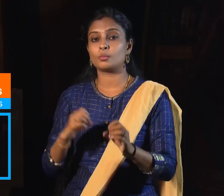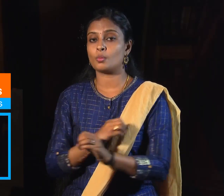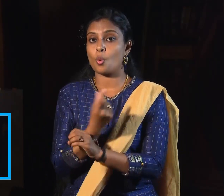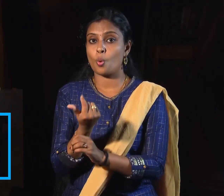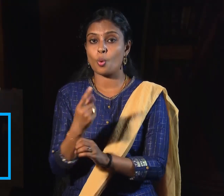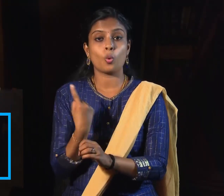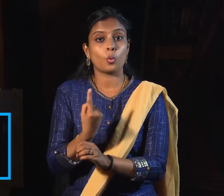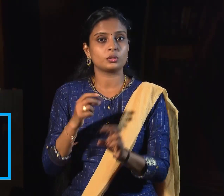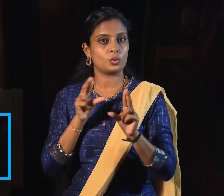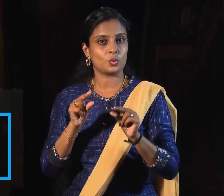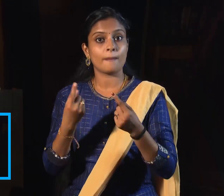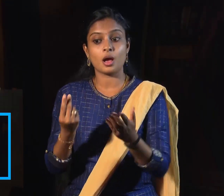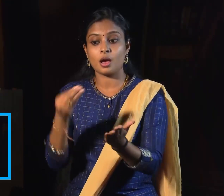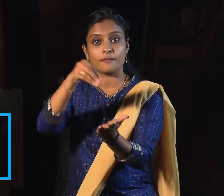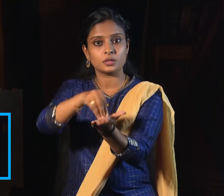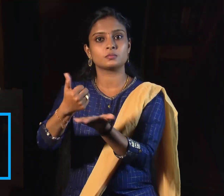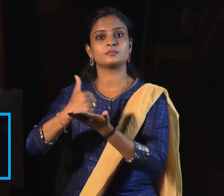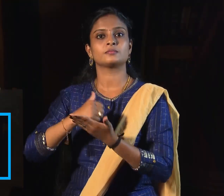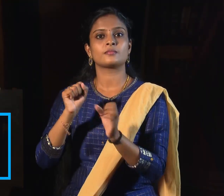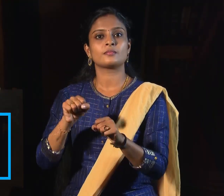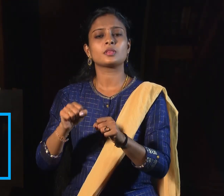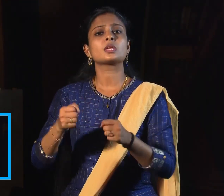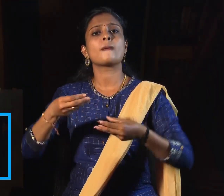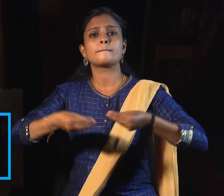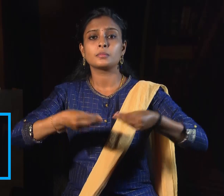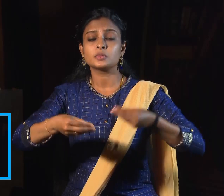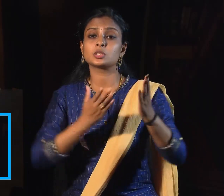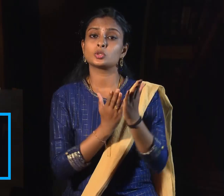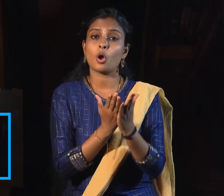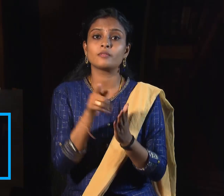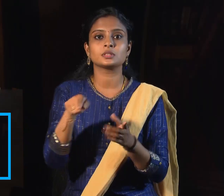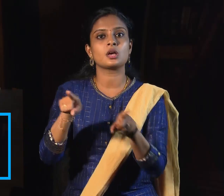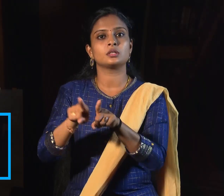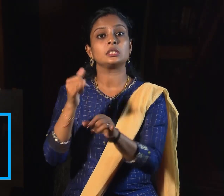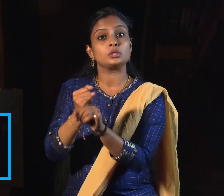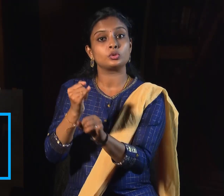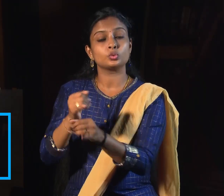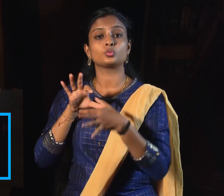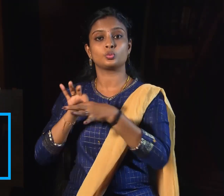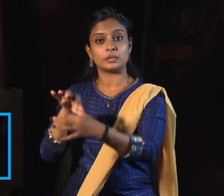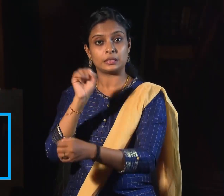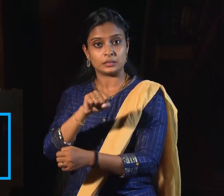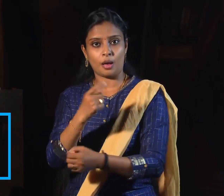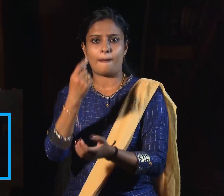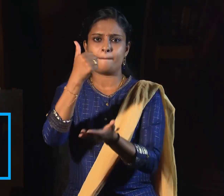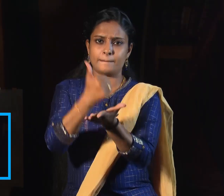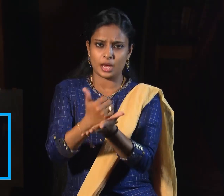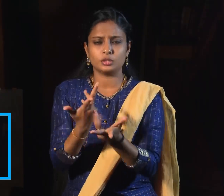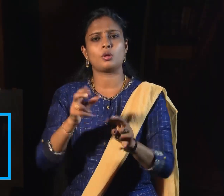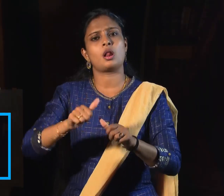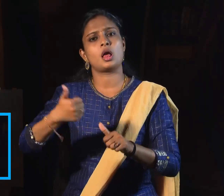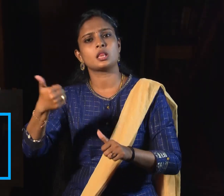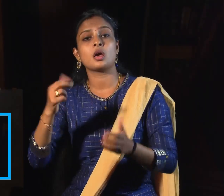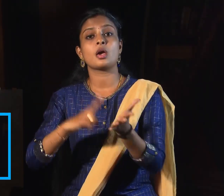investment. Every business is dependent on financial institutions, whether it is banks or non-banking finance